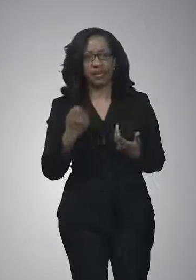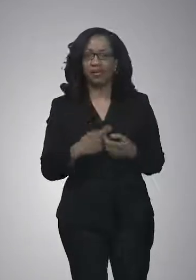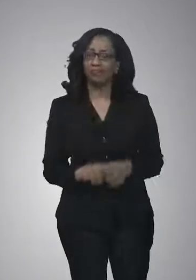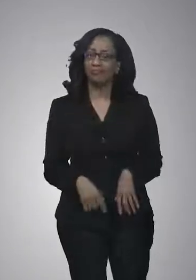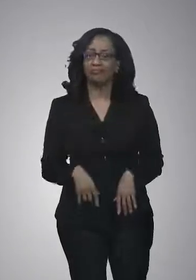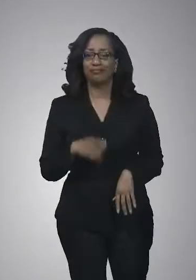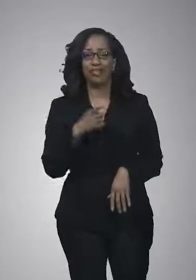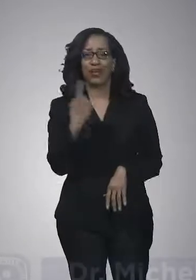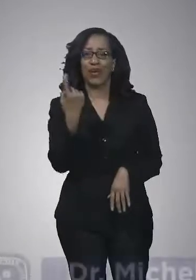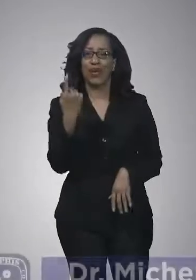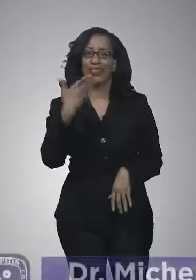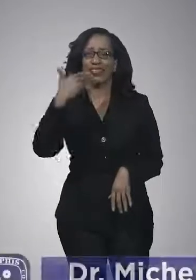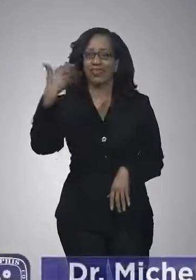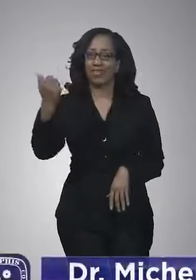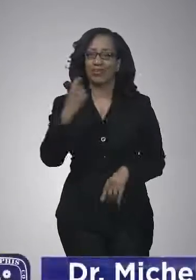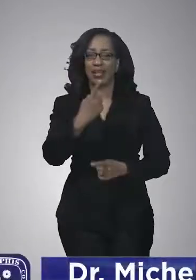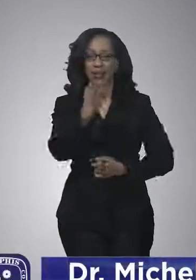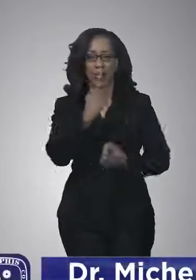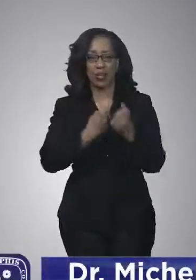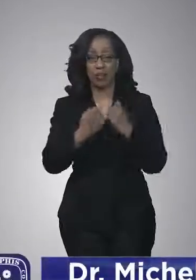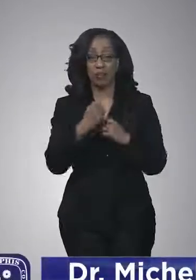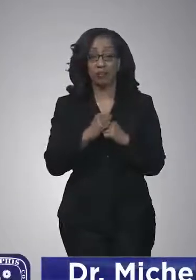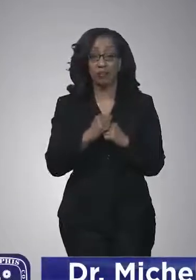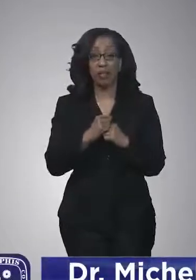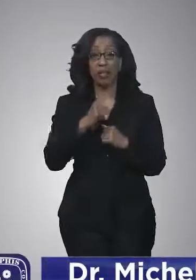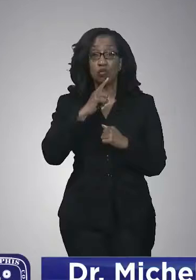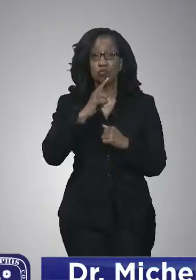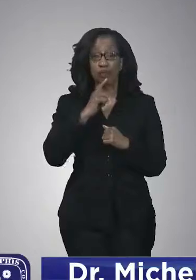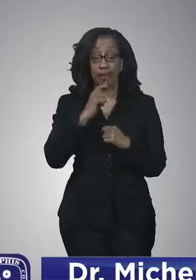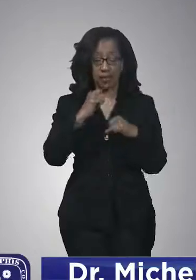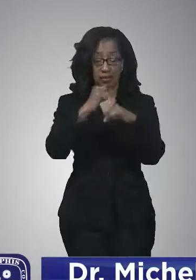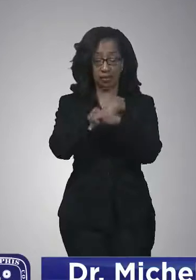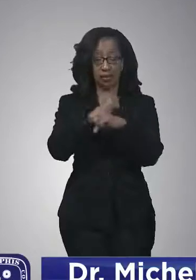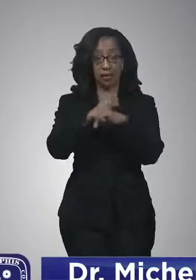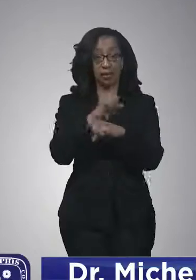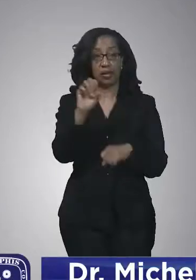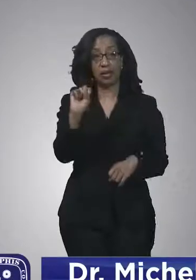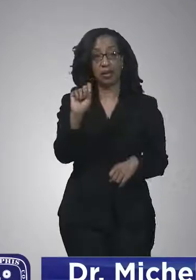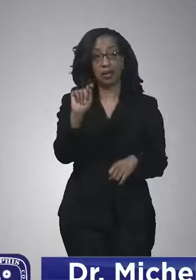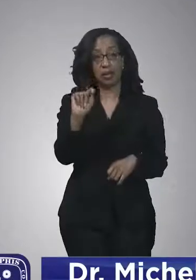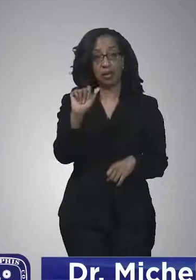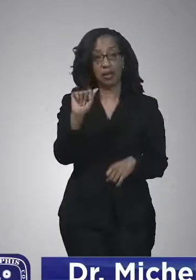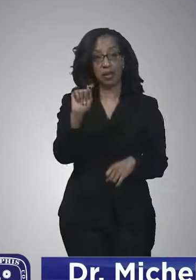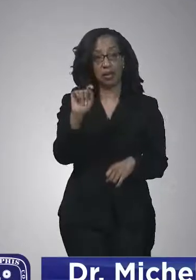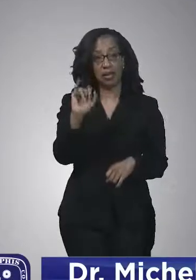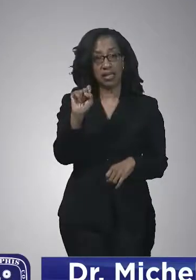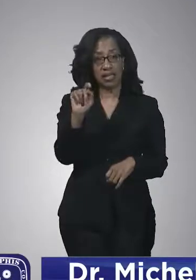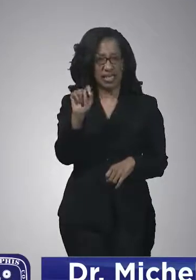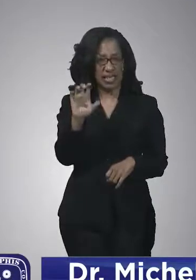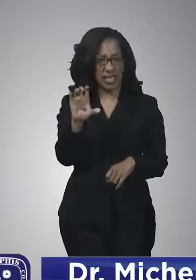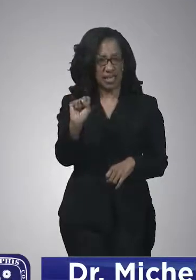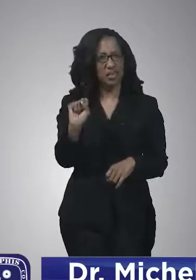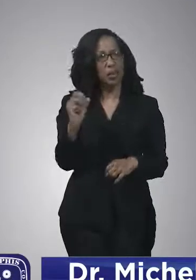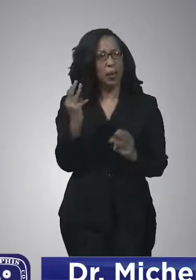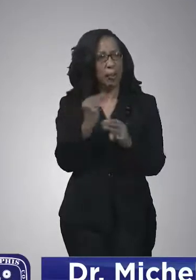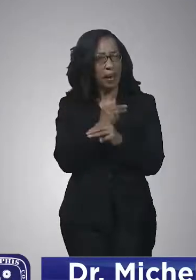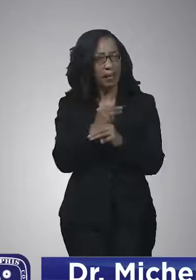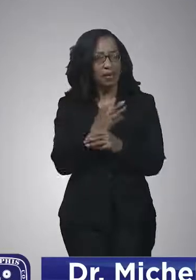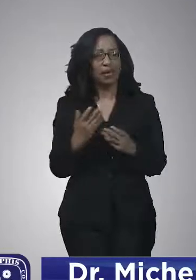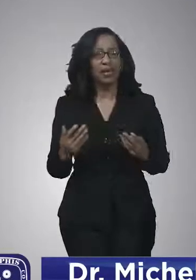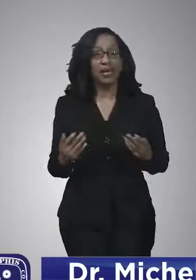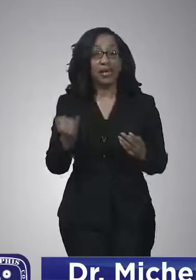questions. So it's really a statistics thing. So if I had put the slide up, you would see that